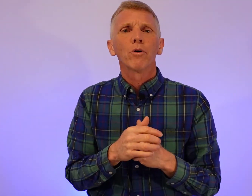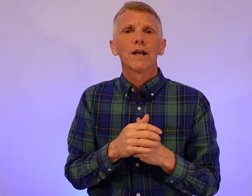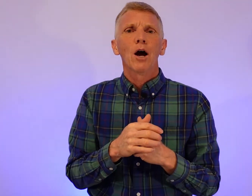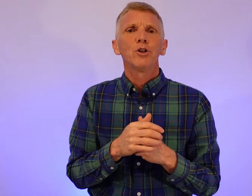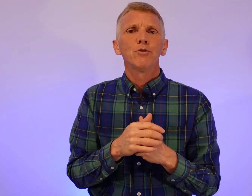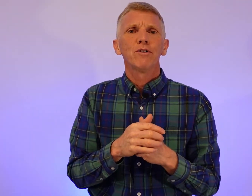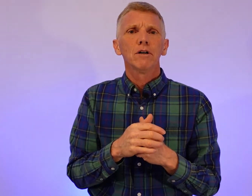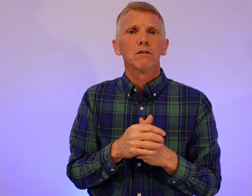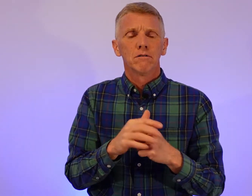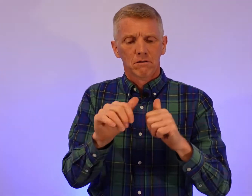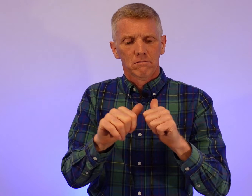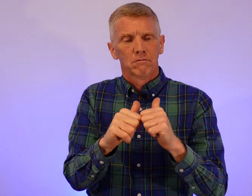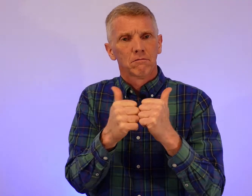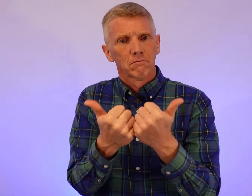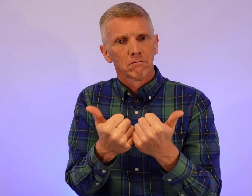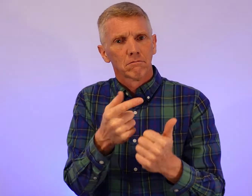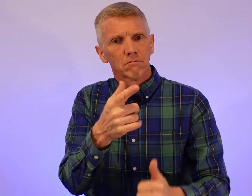How do you feel?